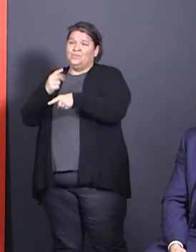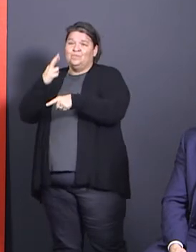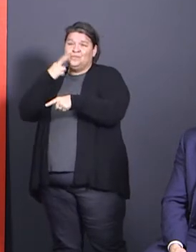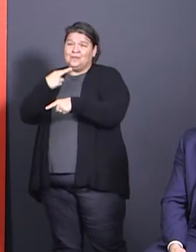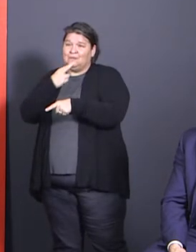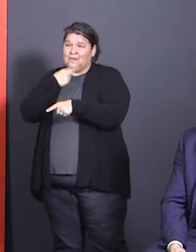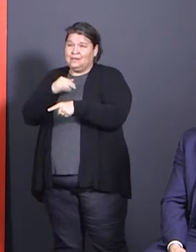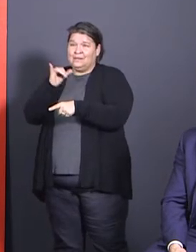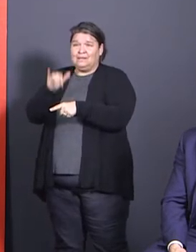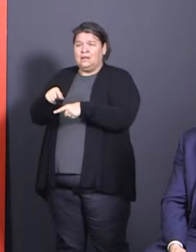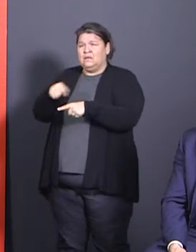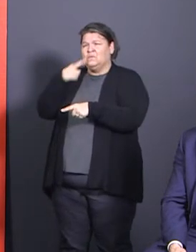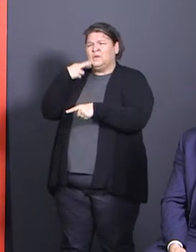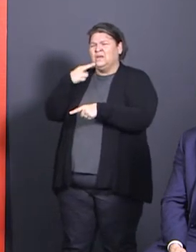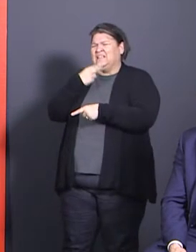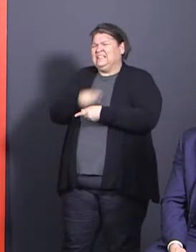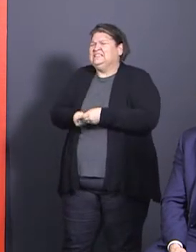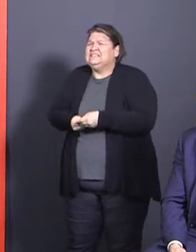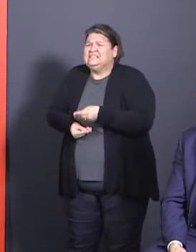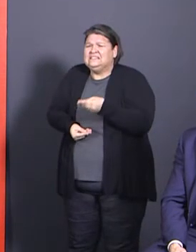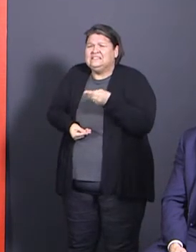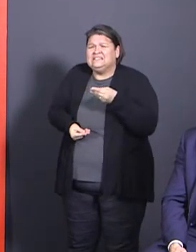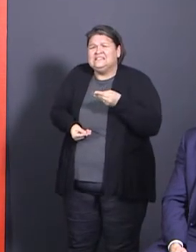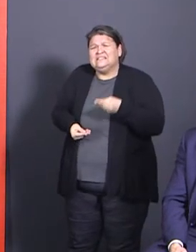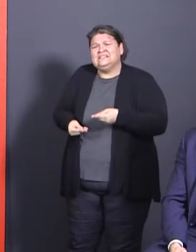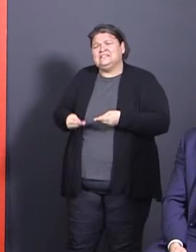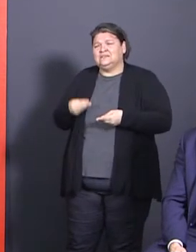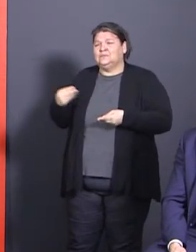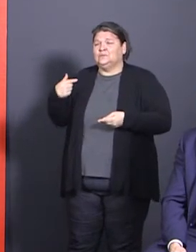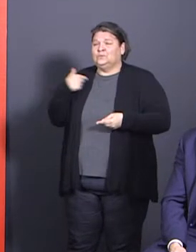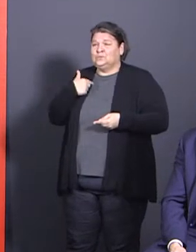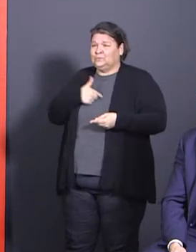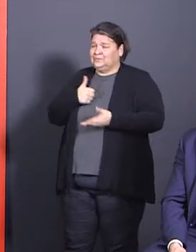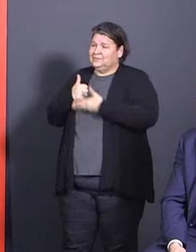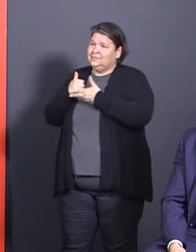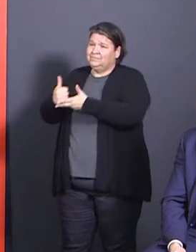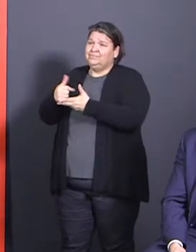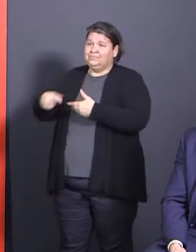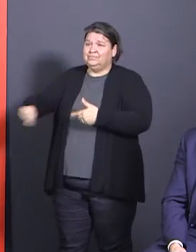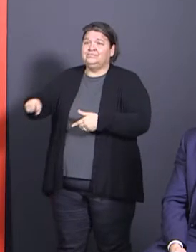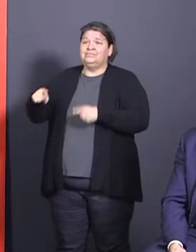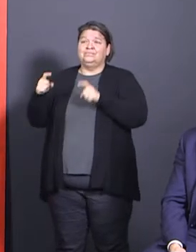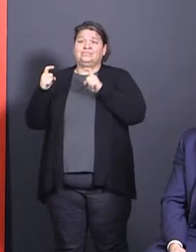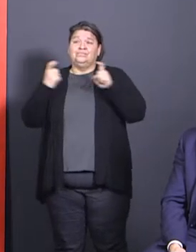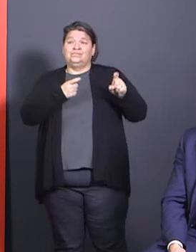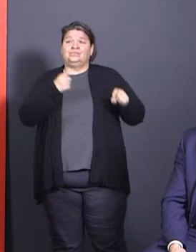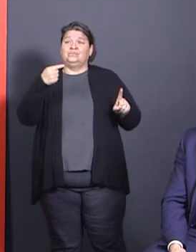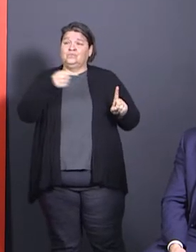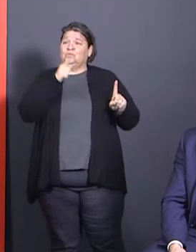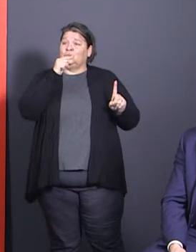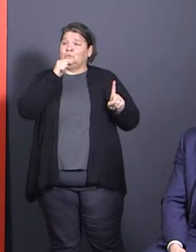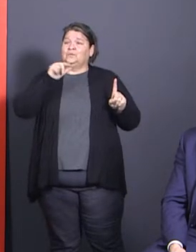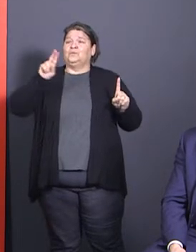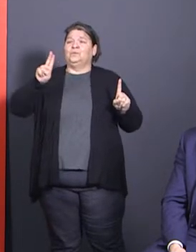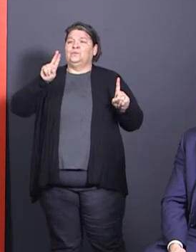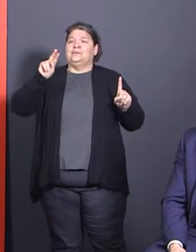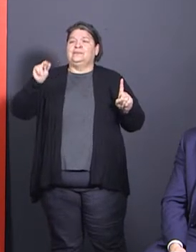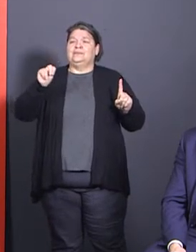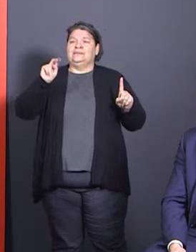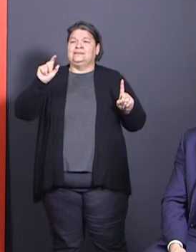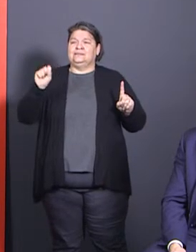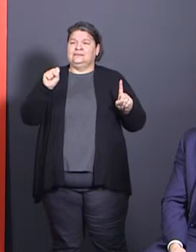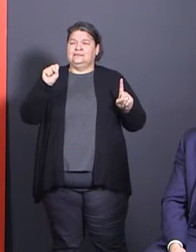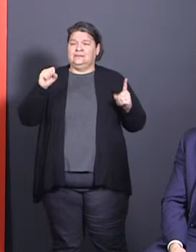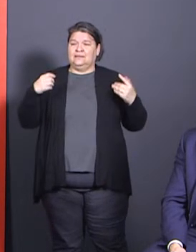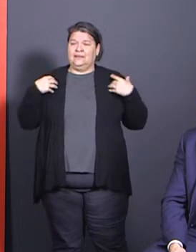the testing group from the UNT Health Science Center down at their location, we were able to provide meals for those workers that had done the testing